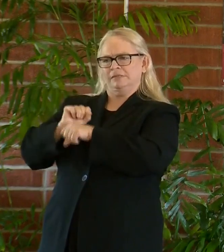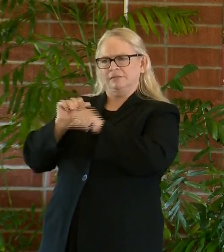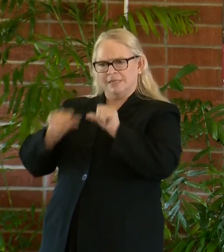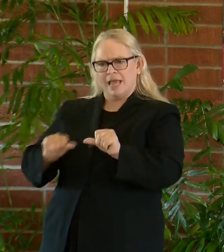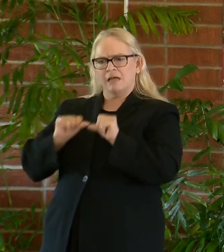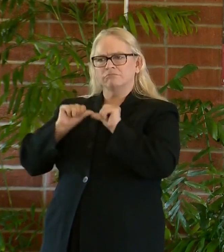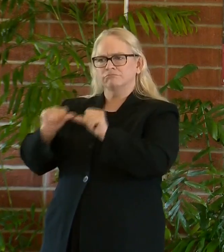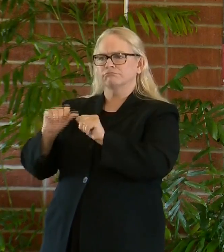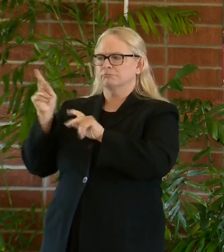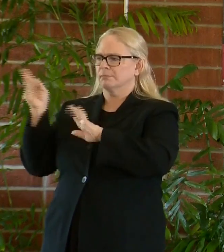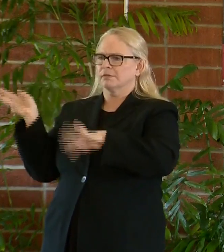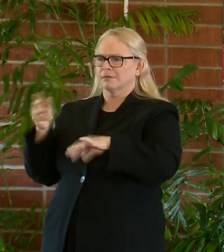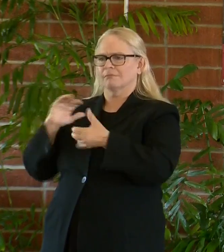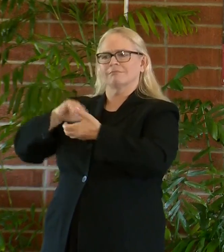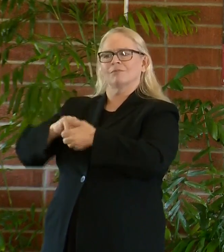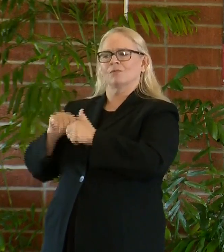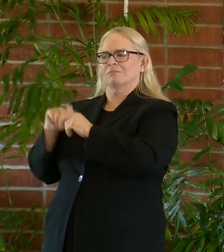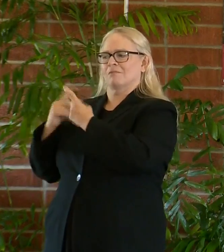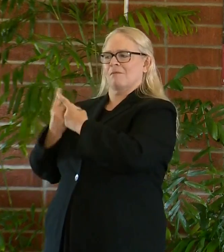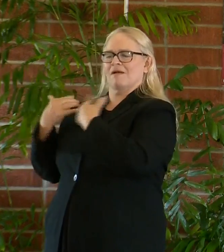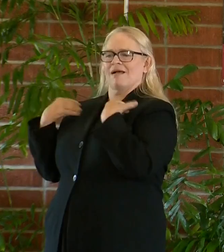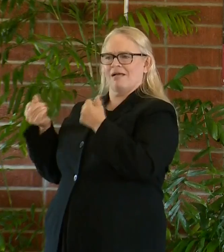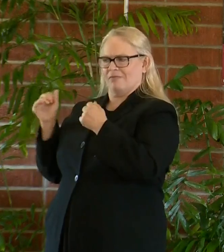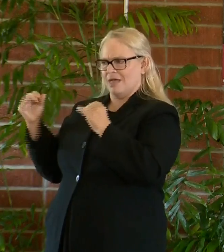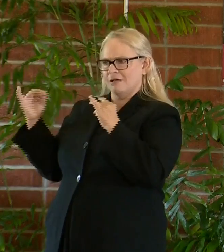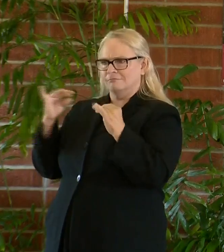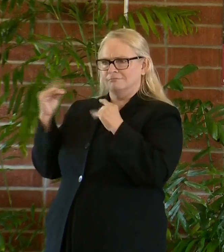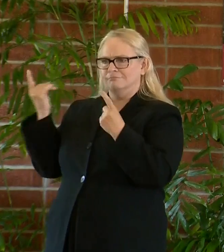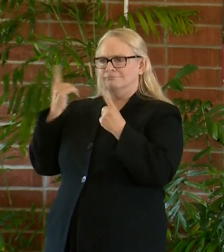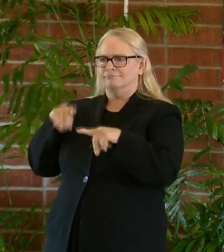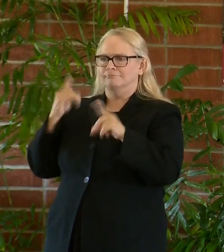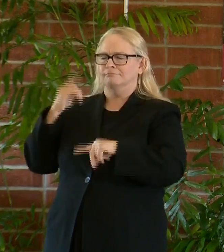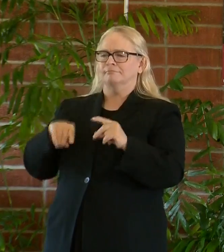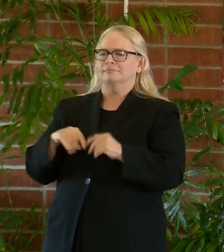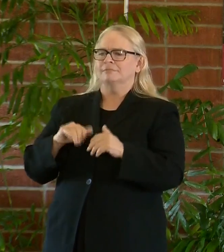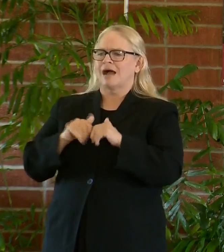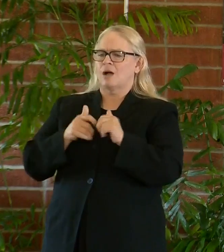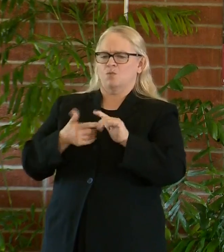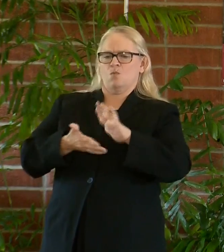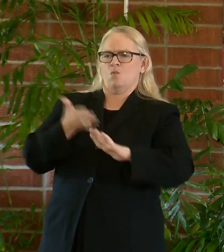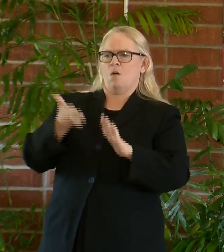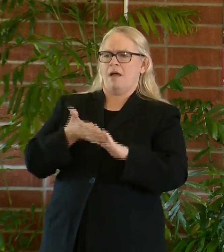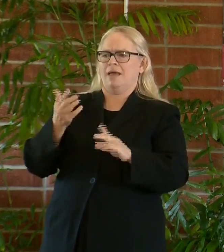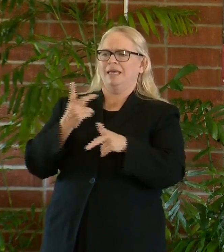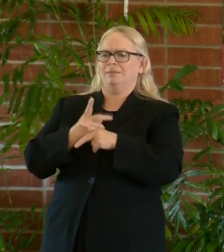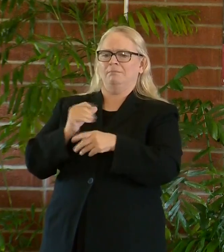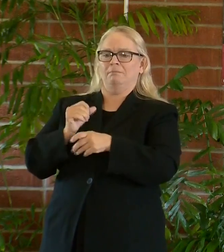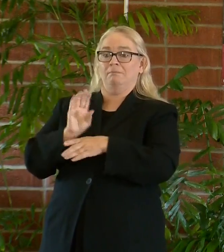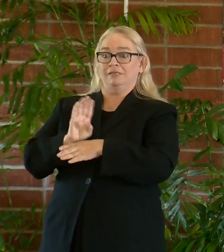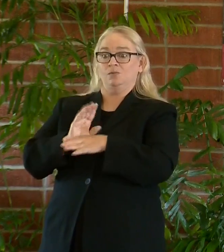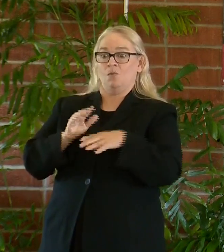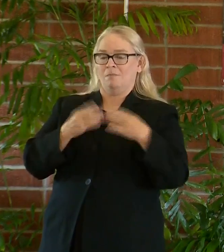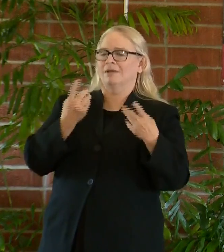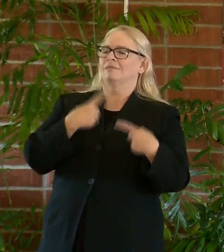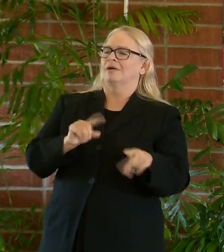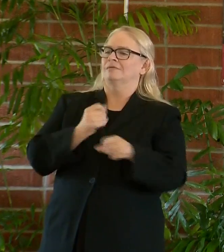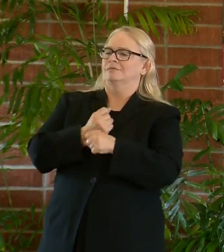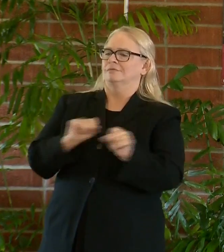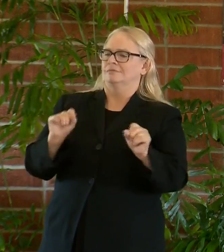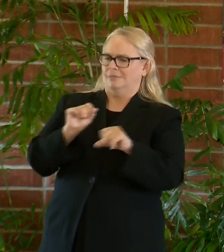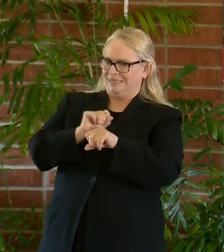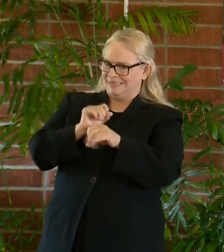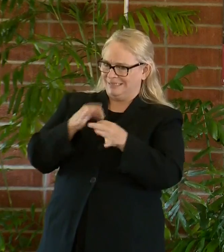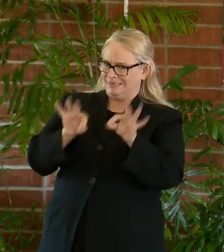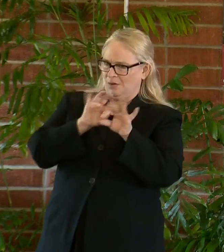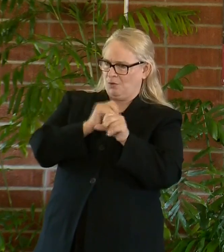officials, county as well as state officials in operating in this environment. I again want to thank Mayor Tubbs and his team,